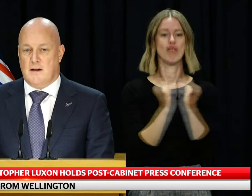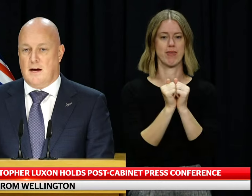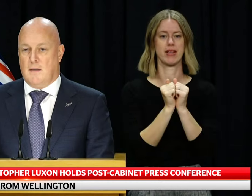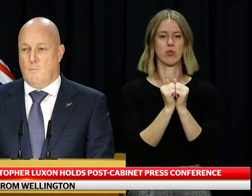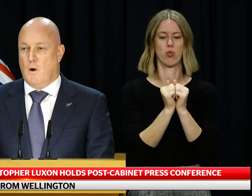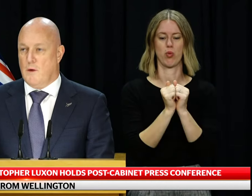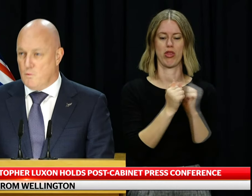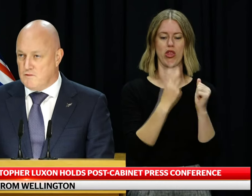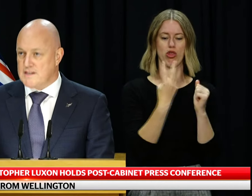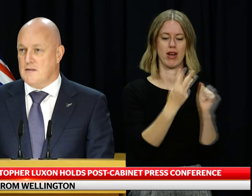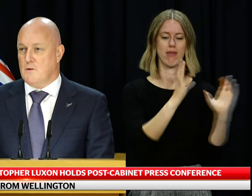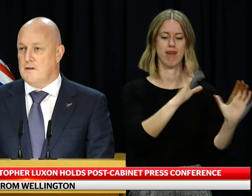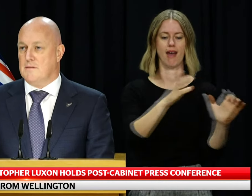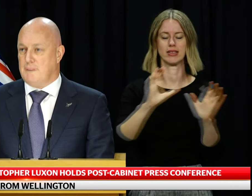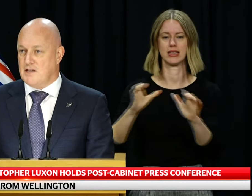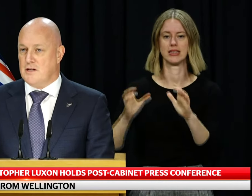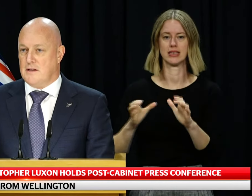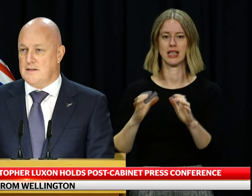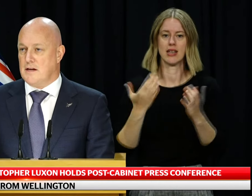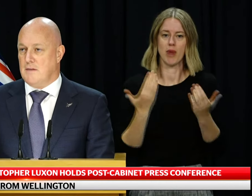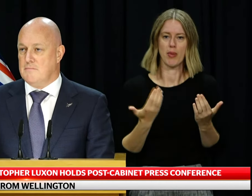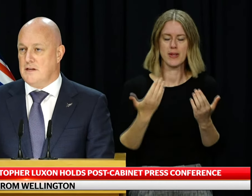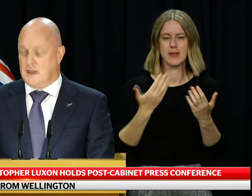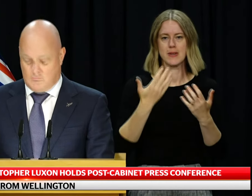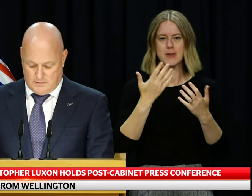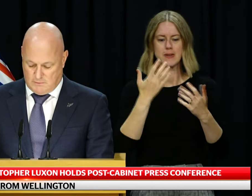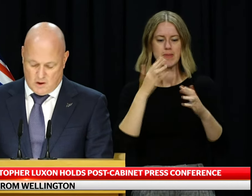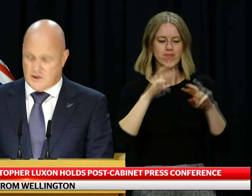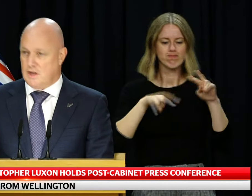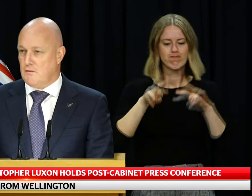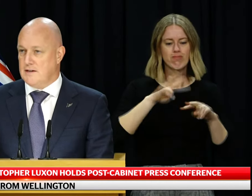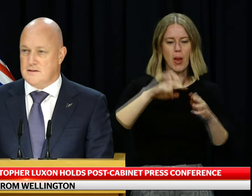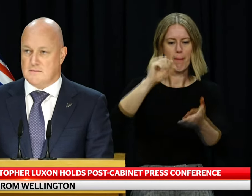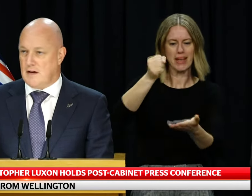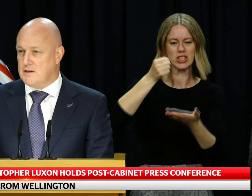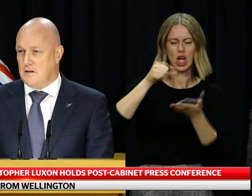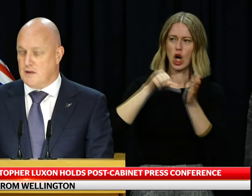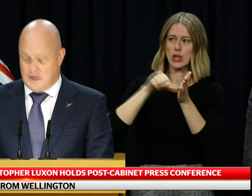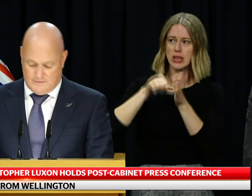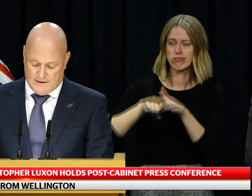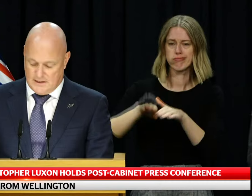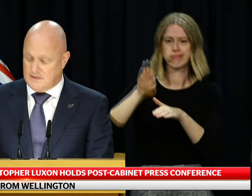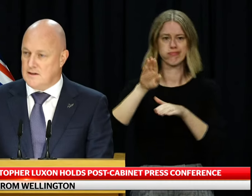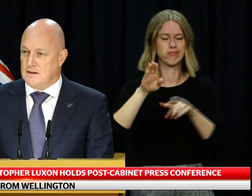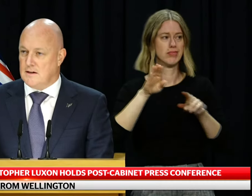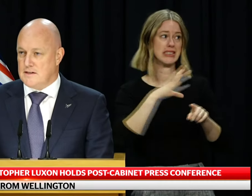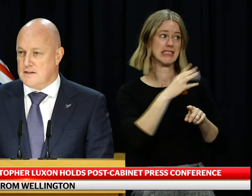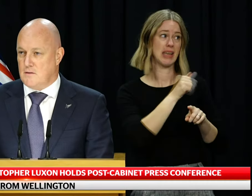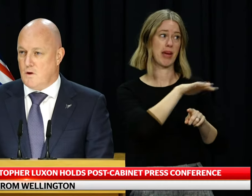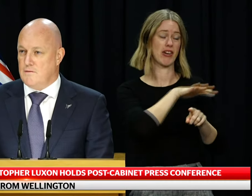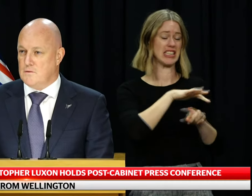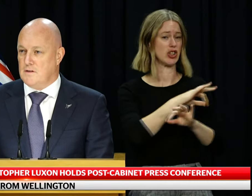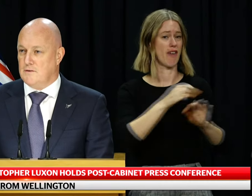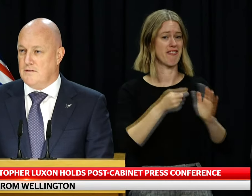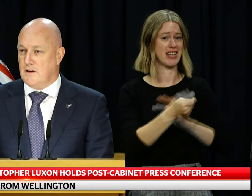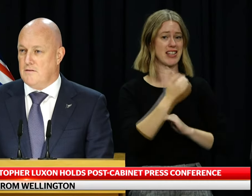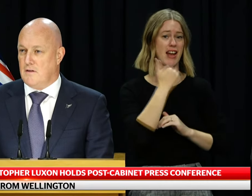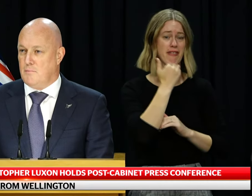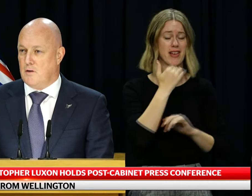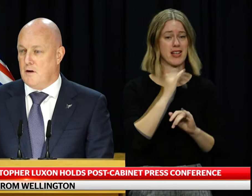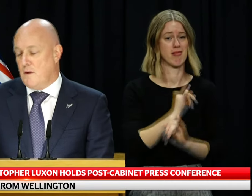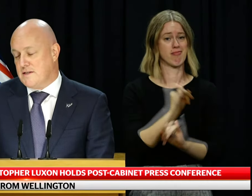other. What we're wrestling with is a budget that's dealing with cost overruns, deliberate underfunding, and as I said, woeful